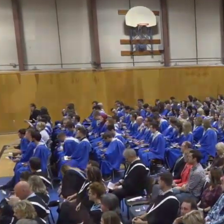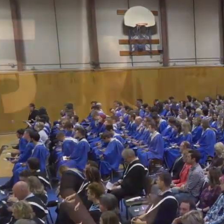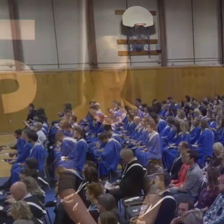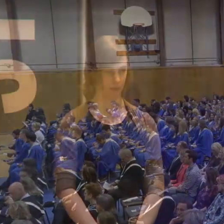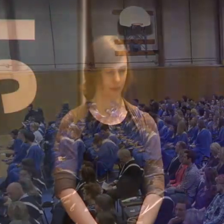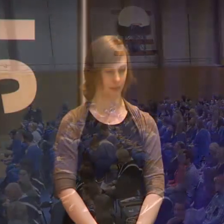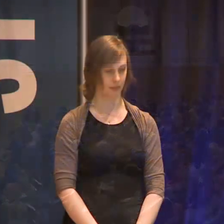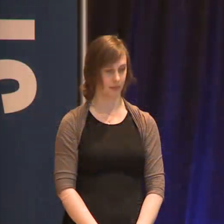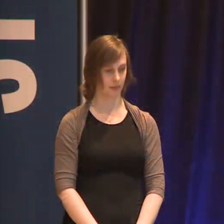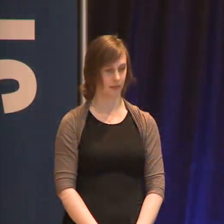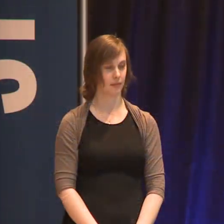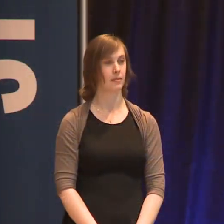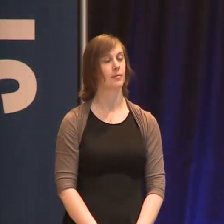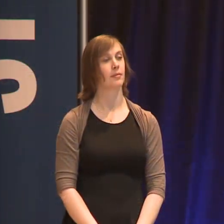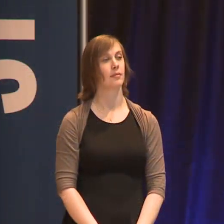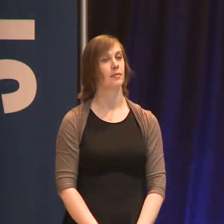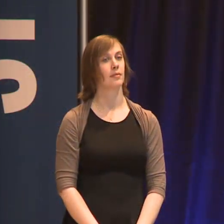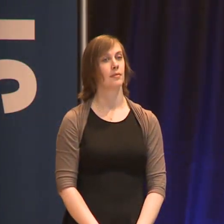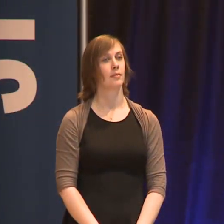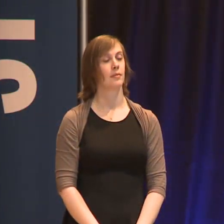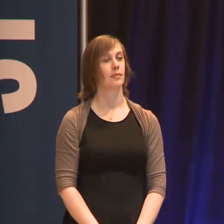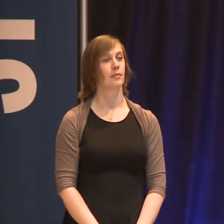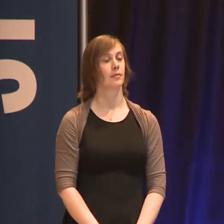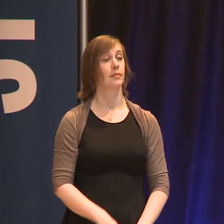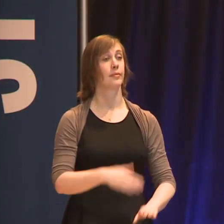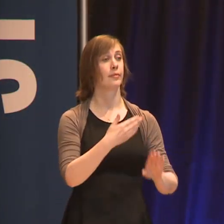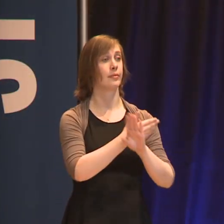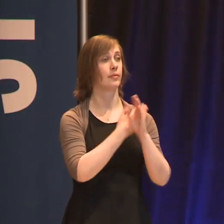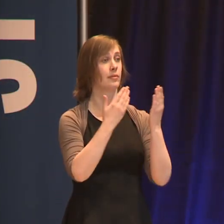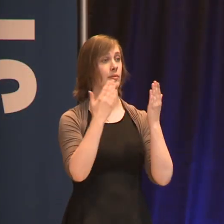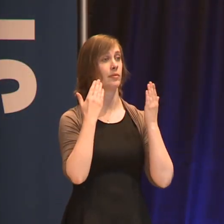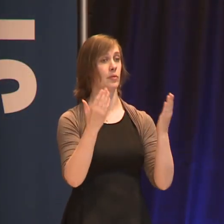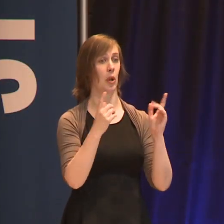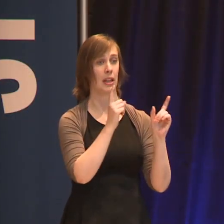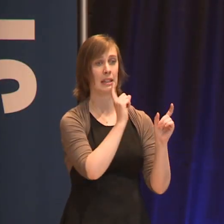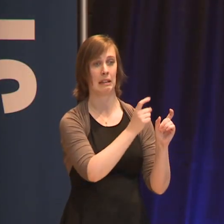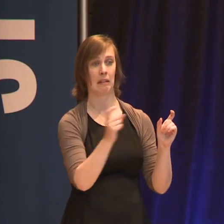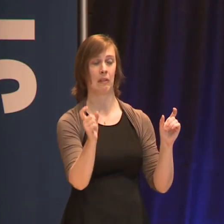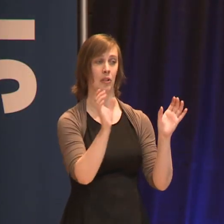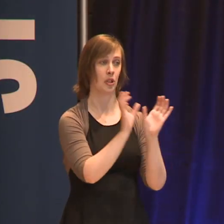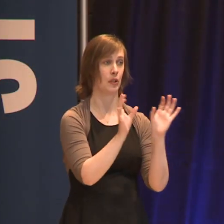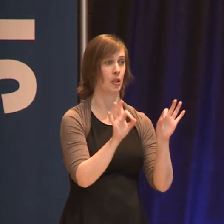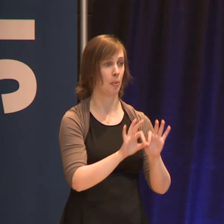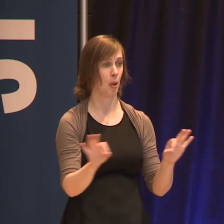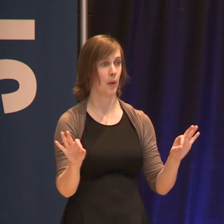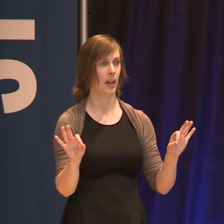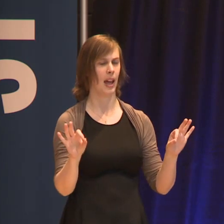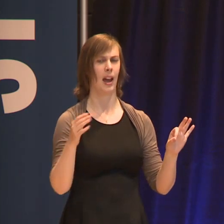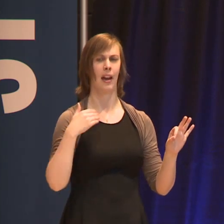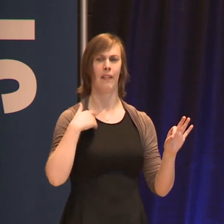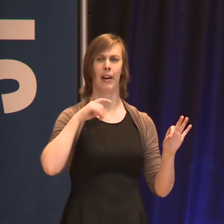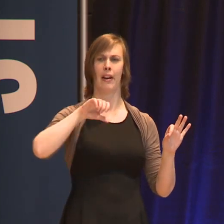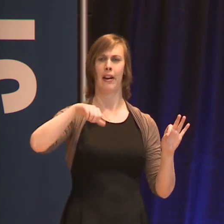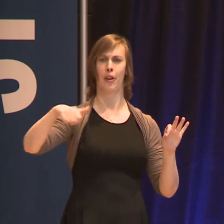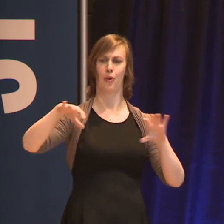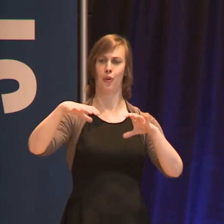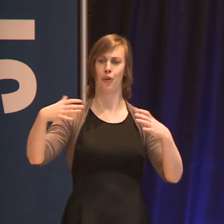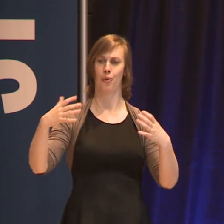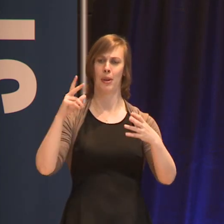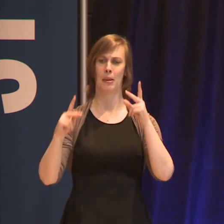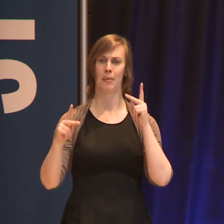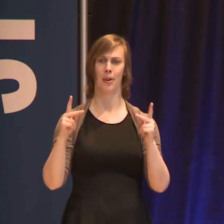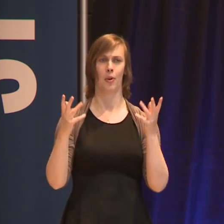And before I conclude, there's one other important group of individuals joining us this afternoon that I want